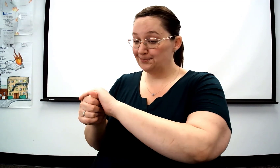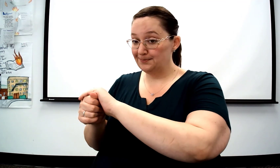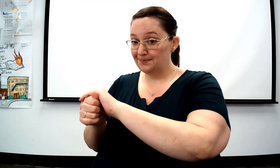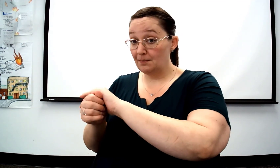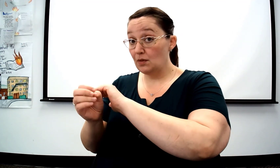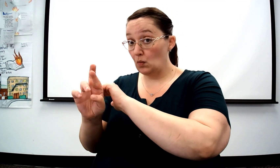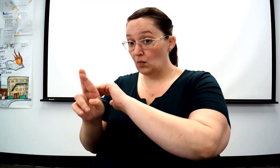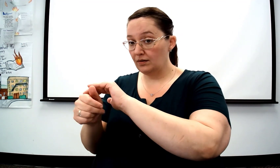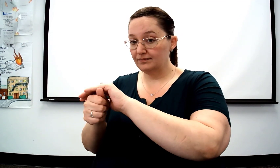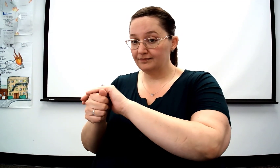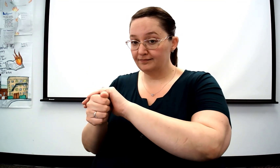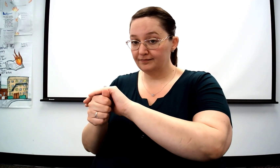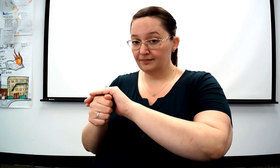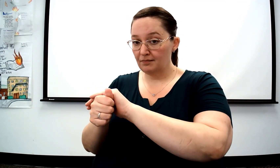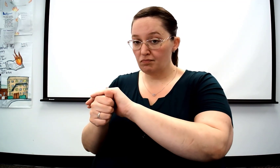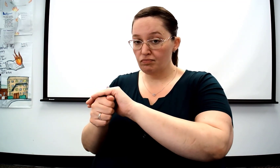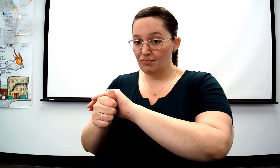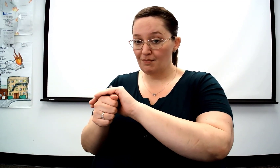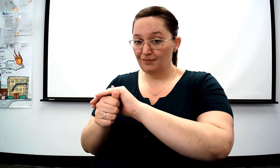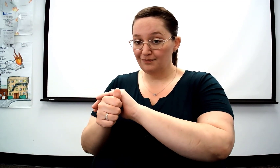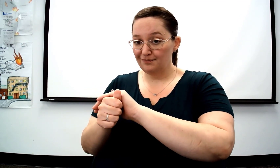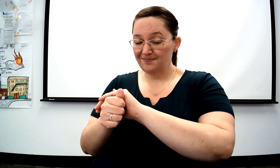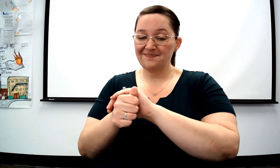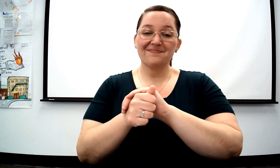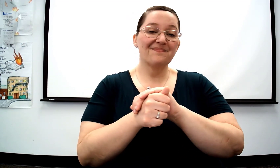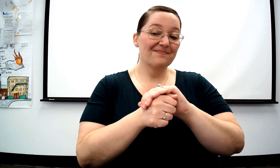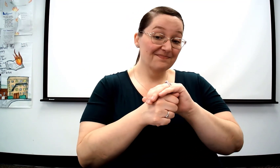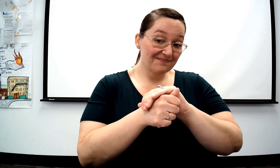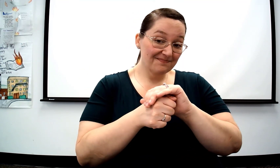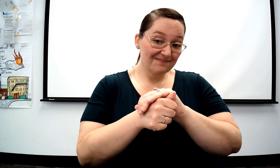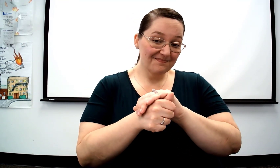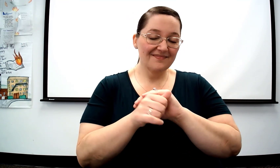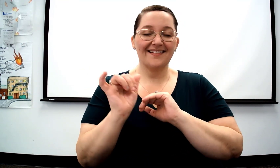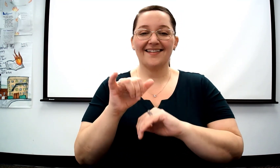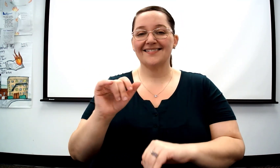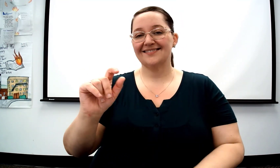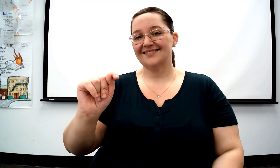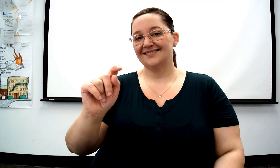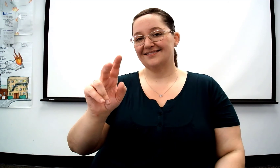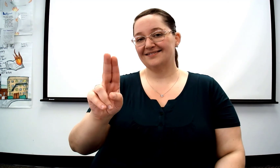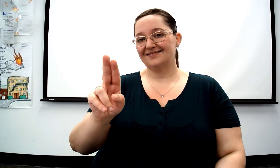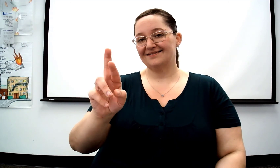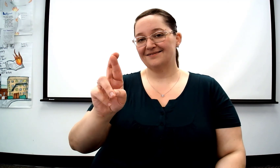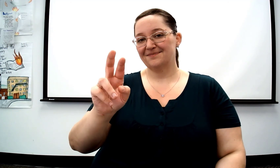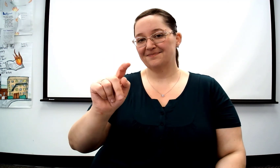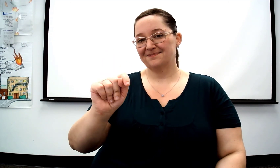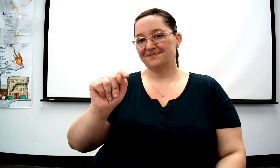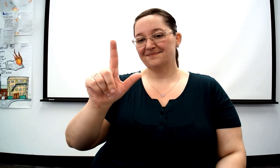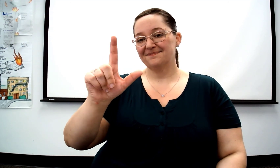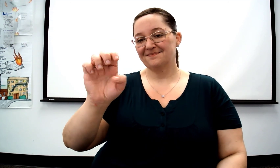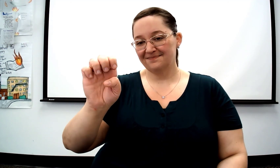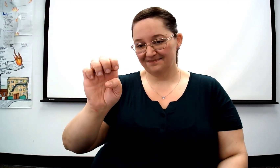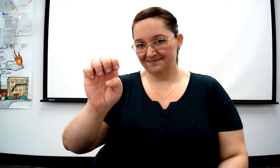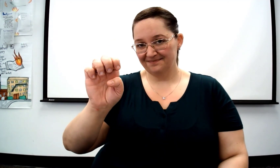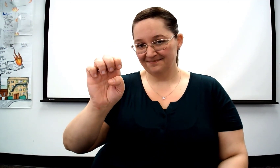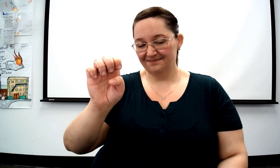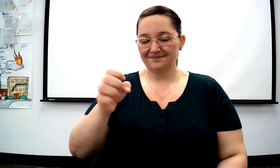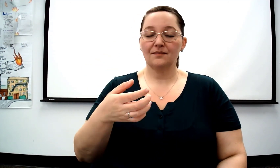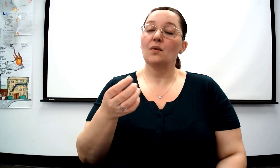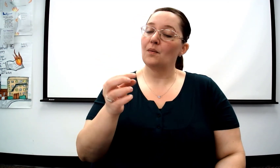your dominant A underneath and you go in and out or wiggle your thumb, that would be the sign turtle. This is also